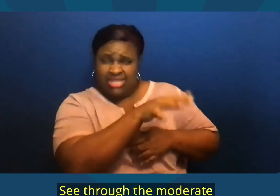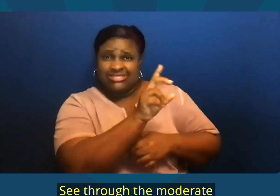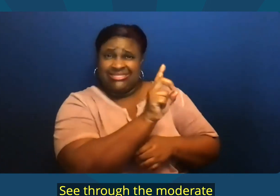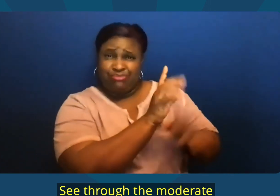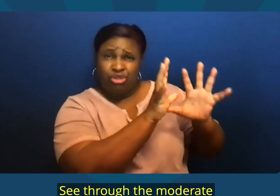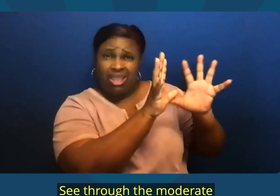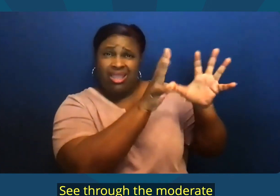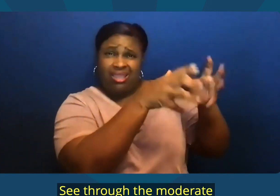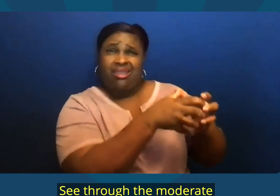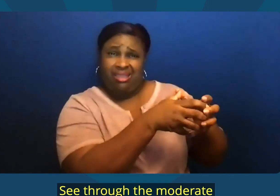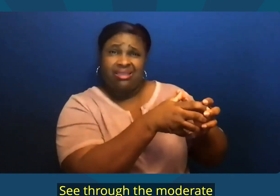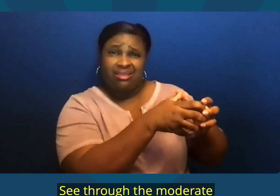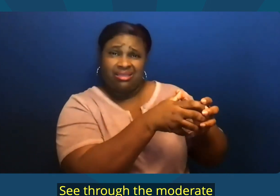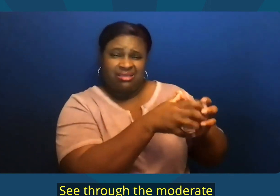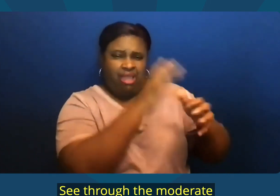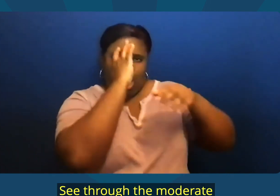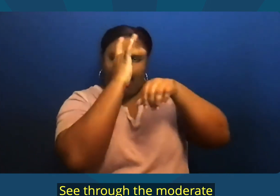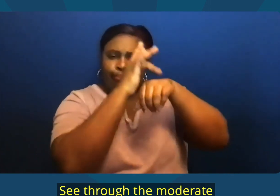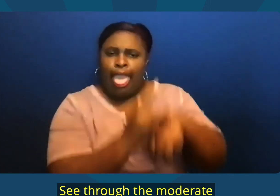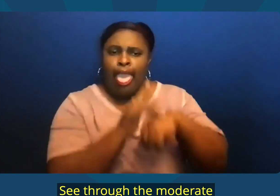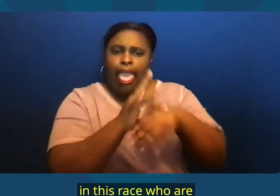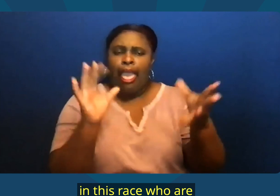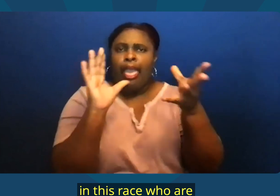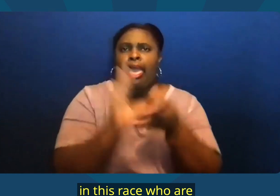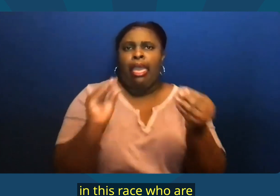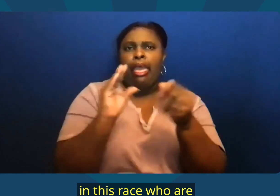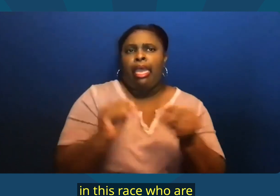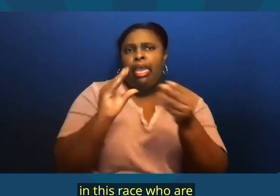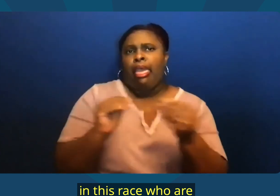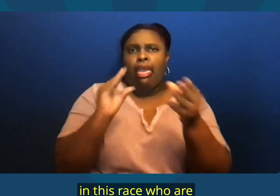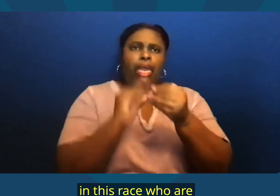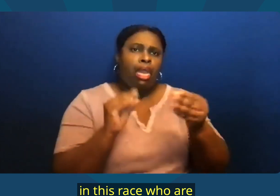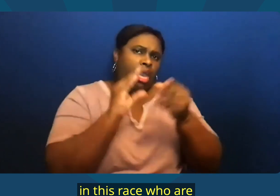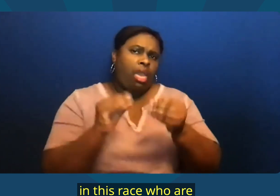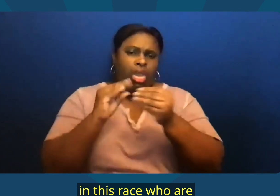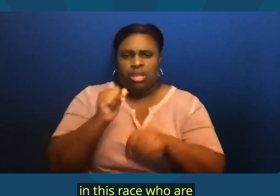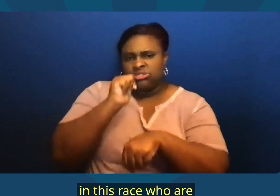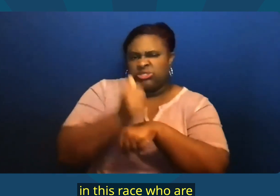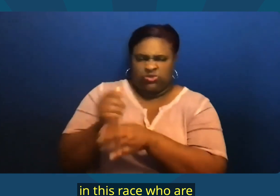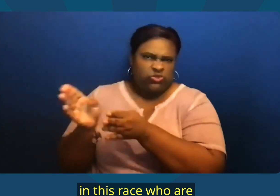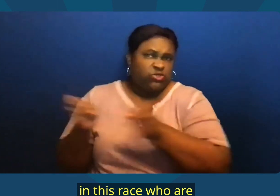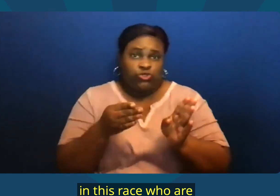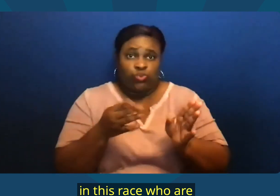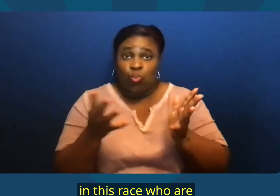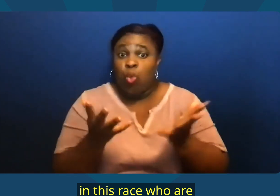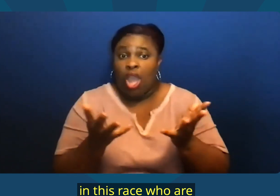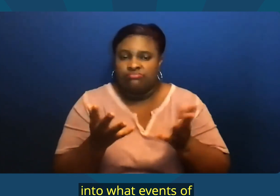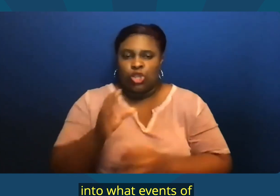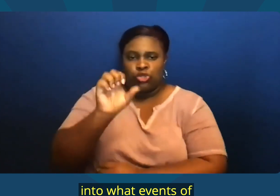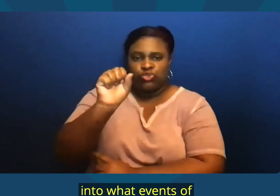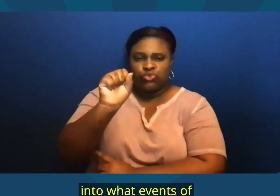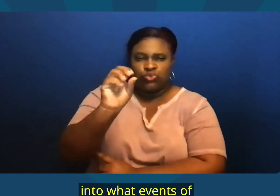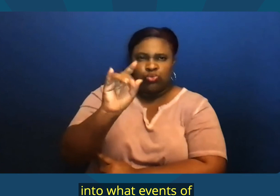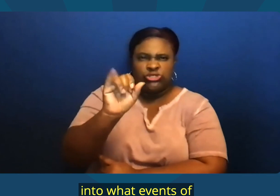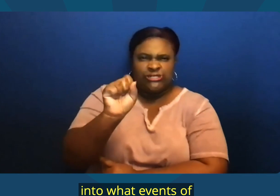See through the moderate-sounding and appearing candidates in this race who are obsessed with progressing us into